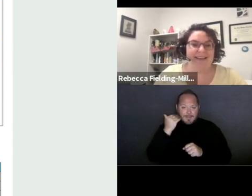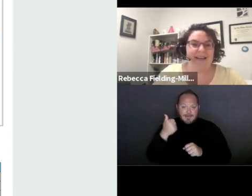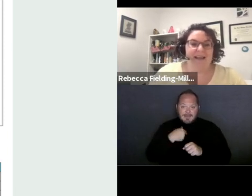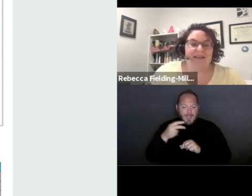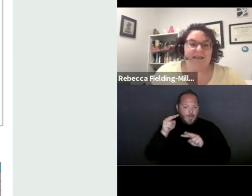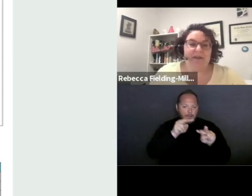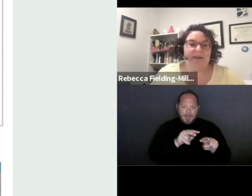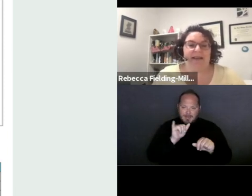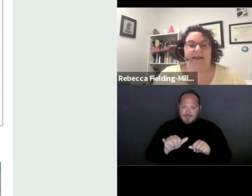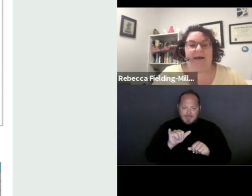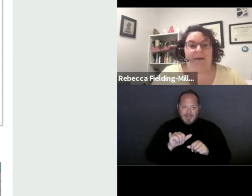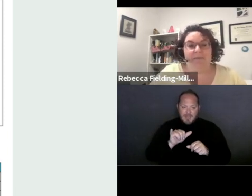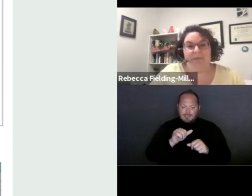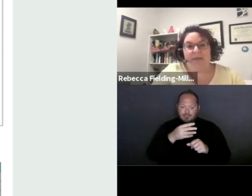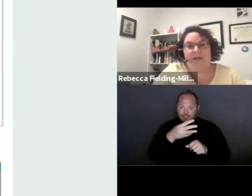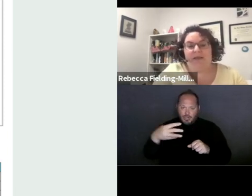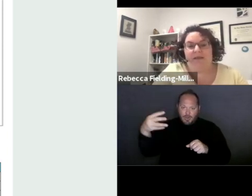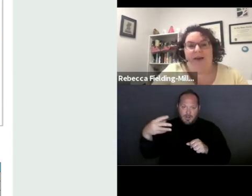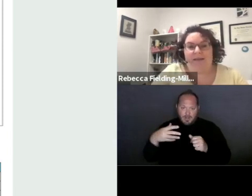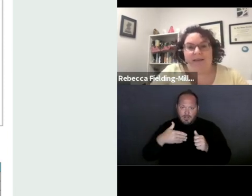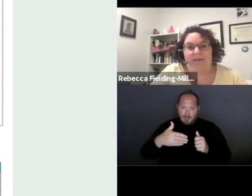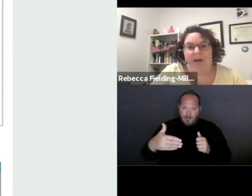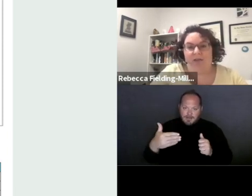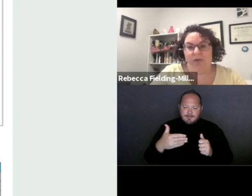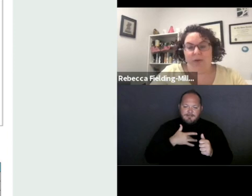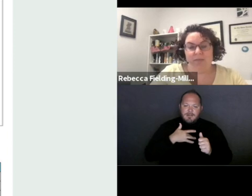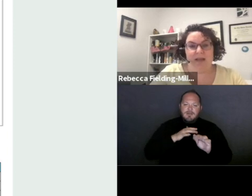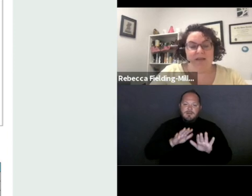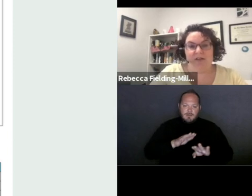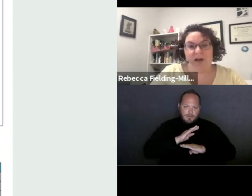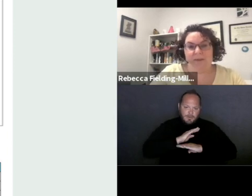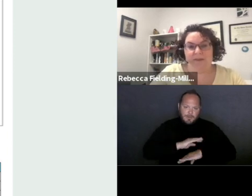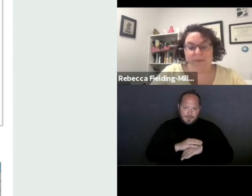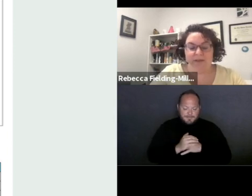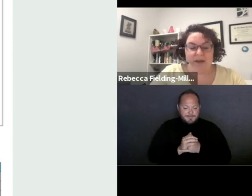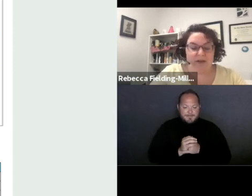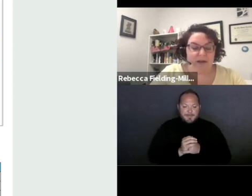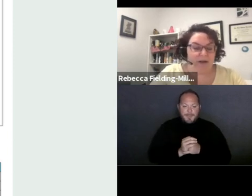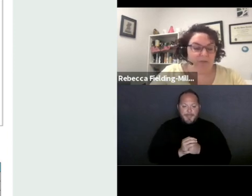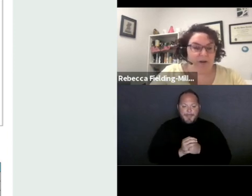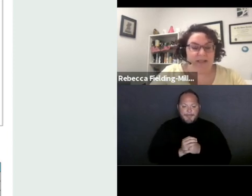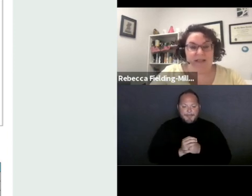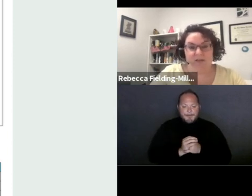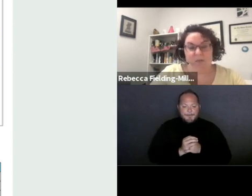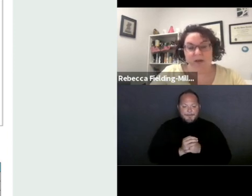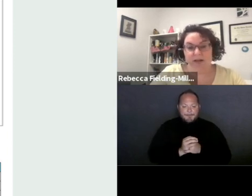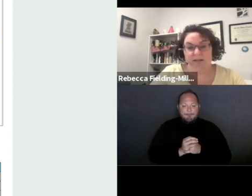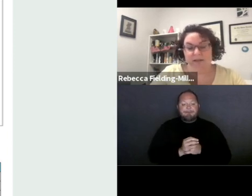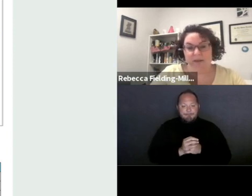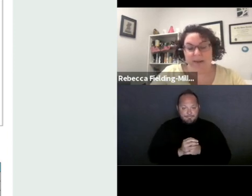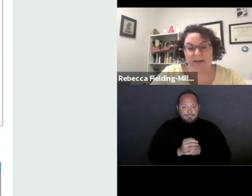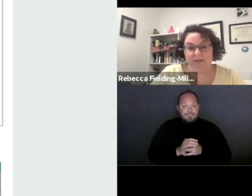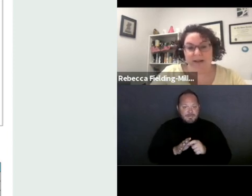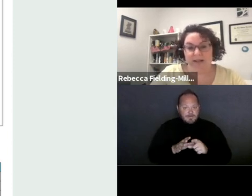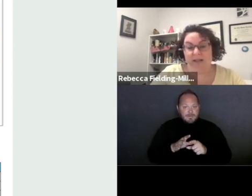comforted. Similarly, the vaccines also do an amazing job, even with Delta, of turning the experience